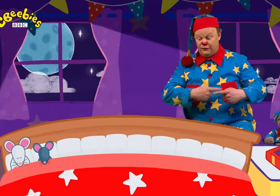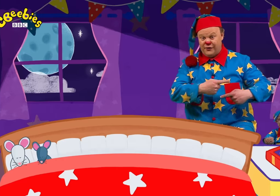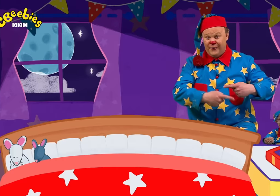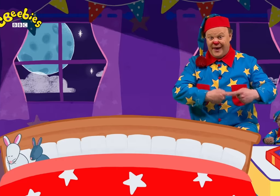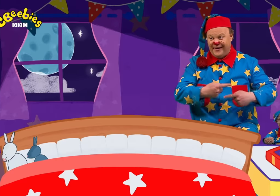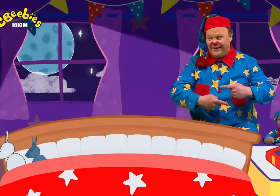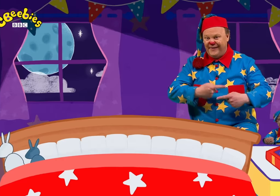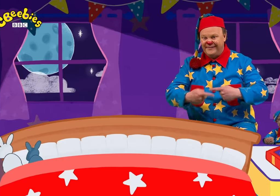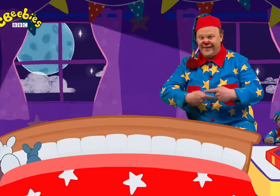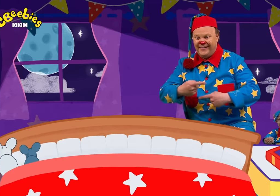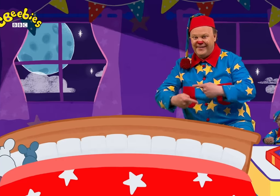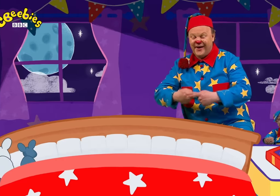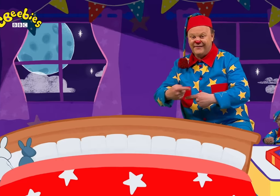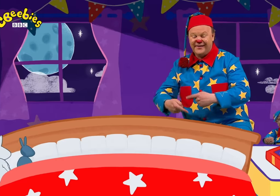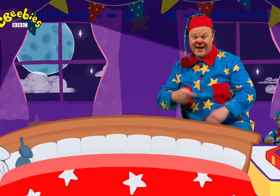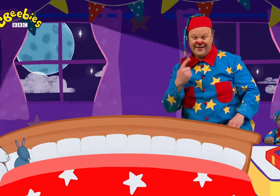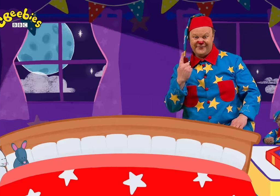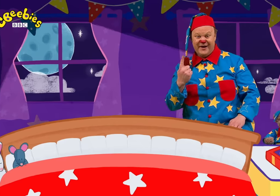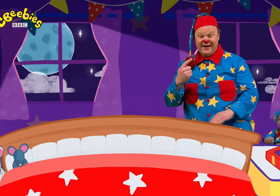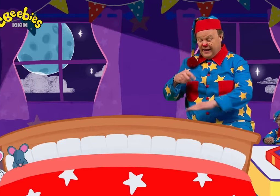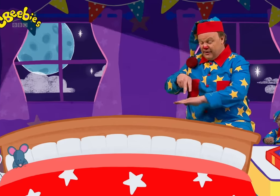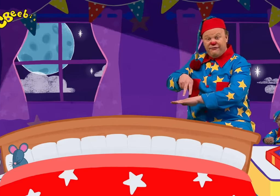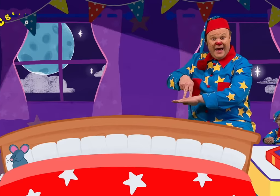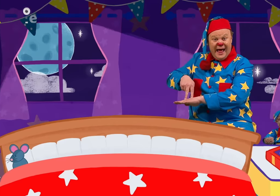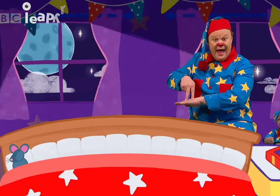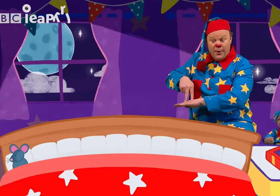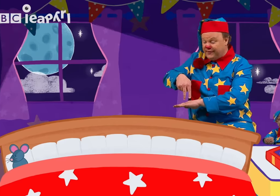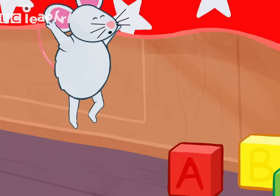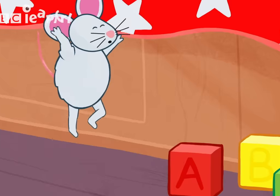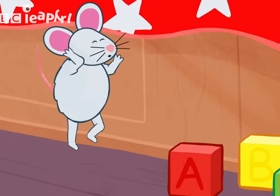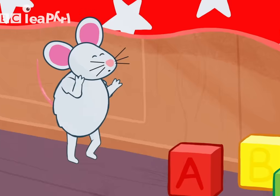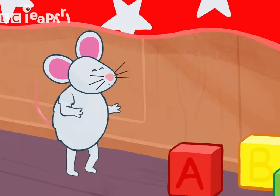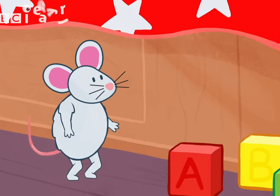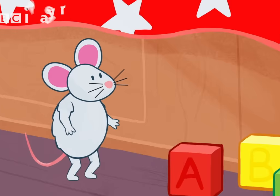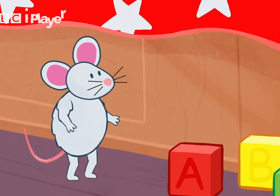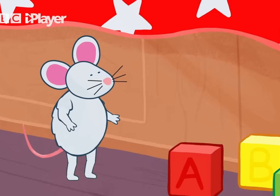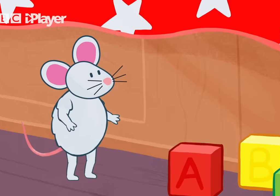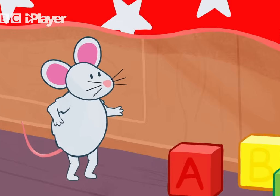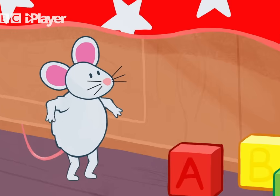So they all rolled over and one fell out. Oh no!